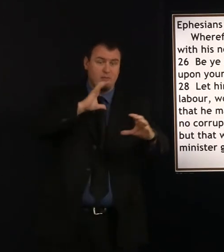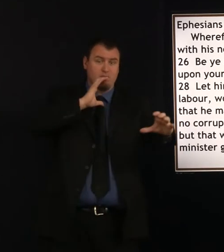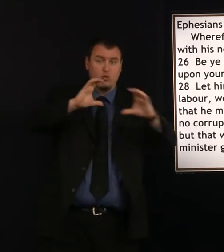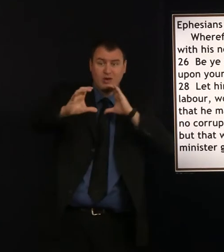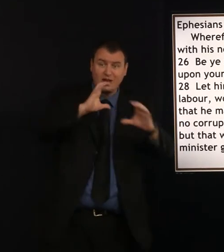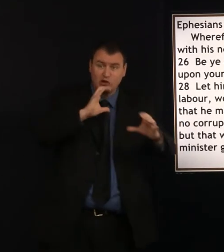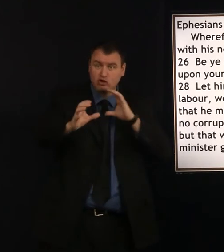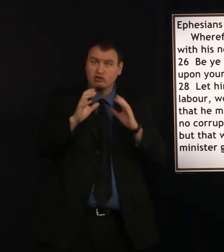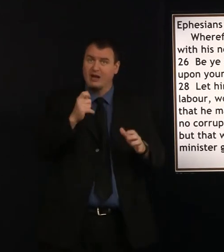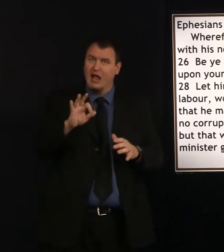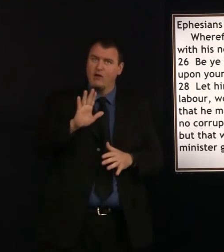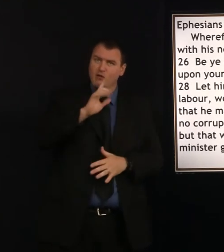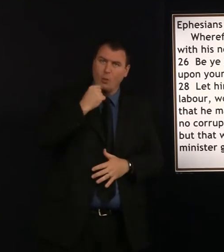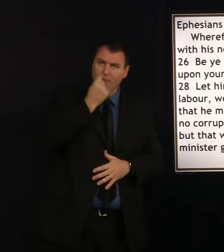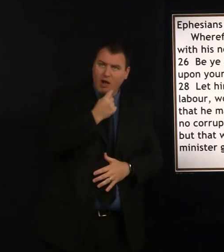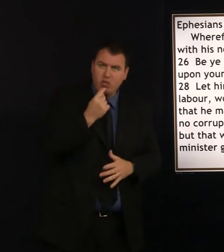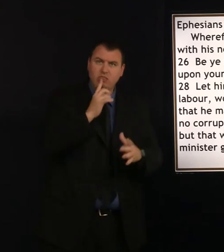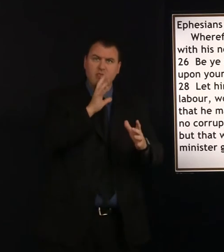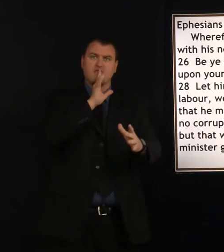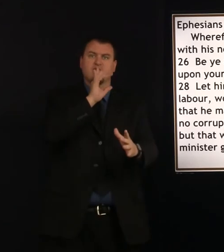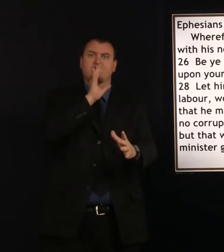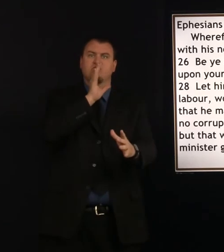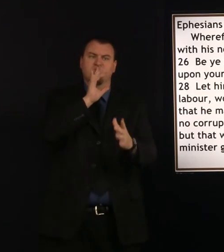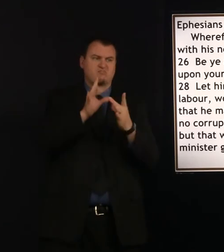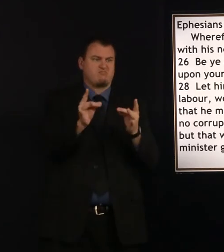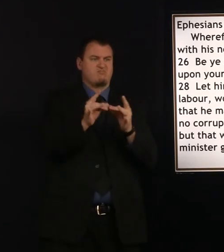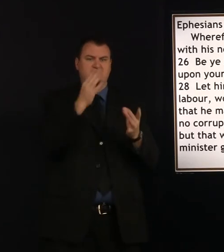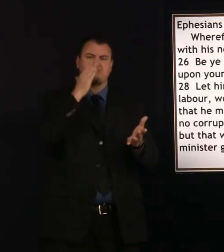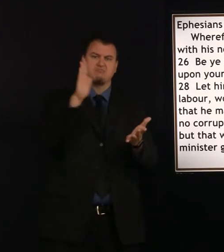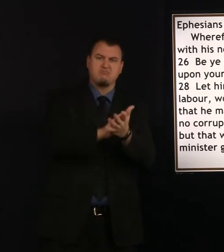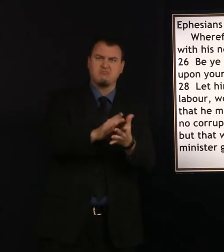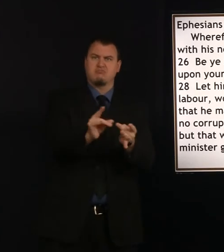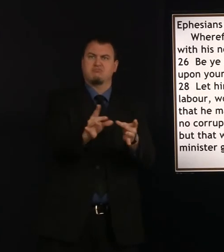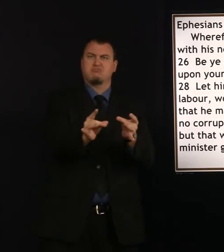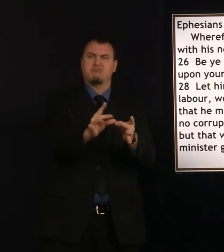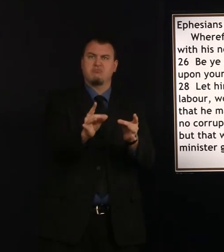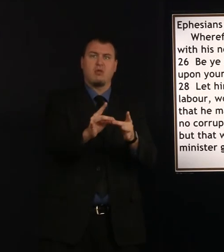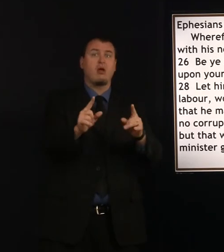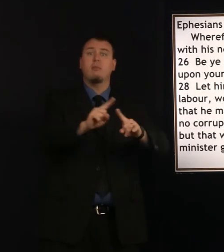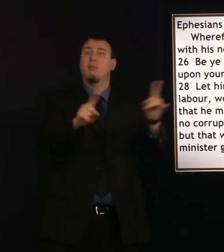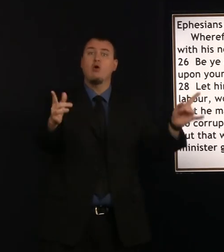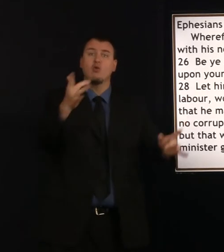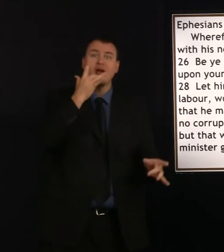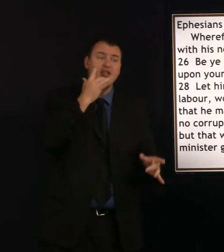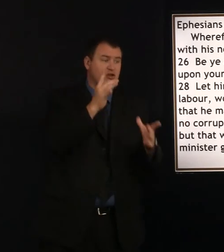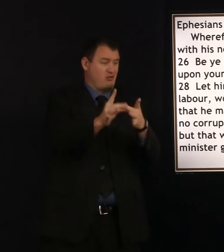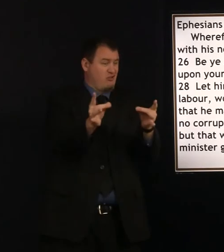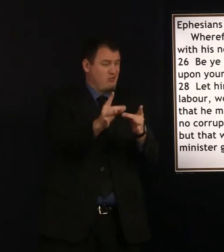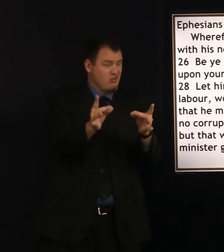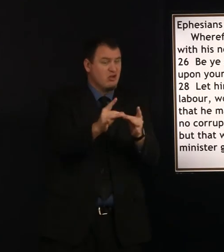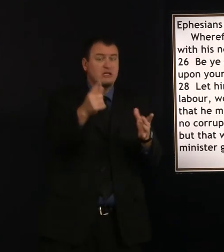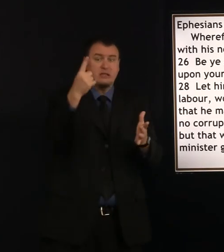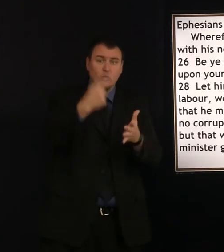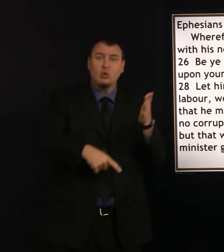Let no corrupt communication proceed out of your mouth, but that which is good to the use